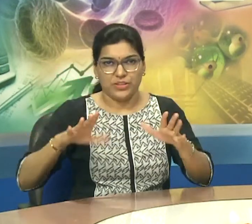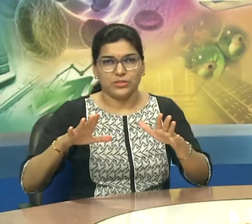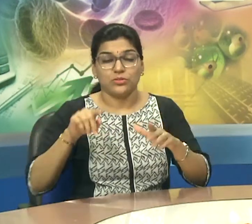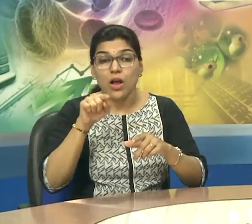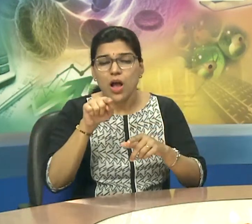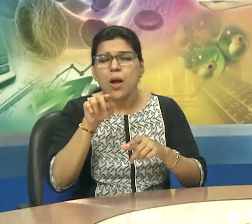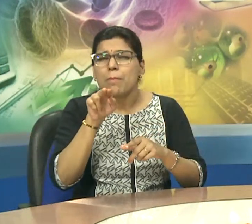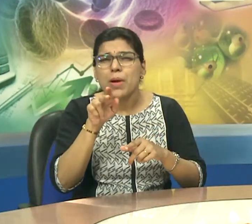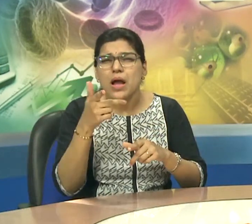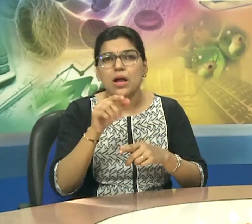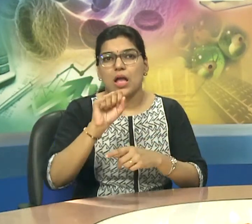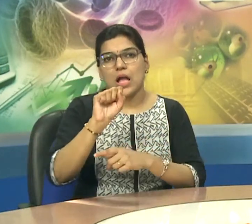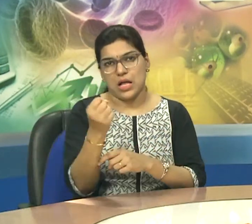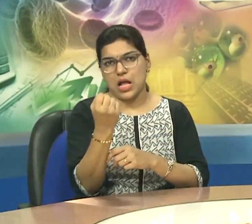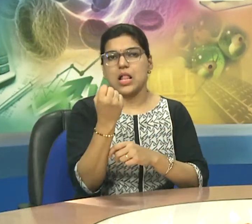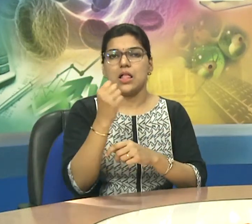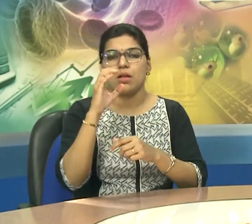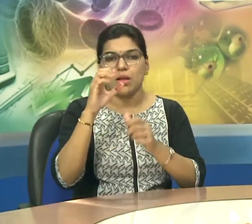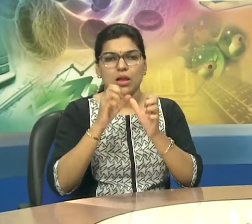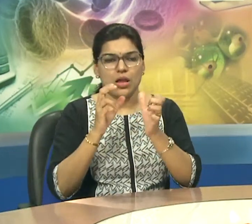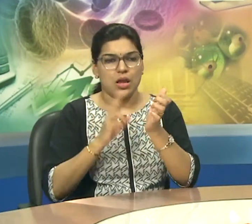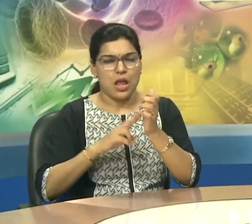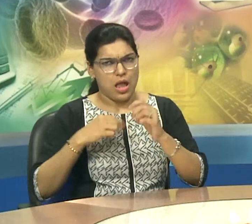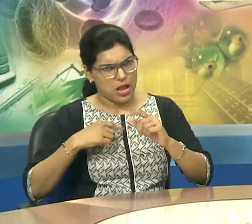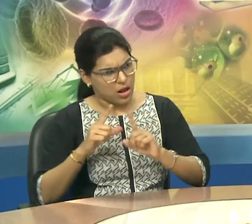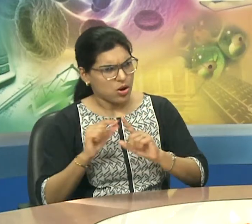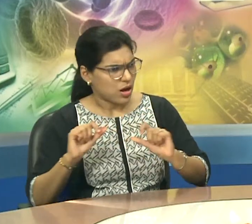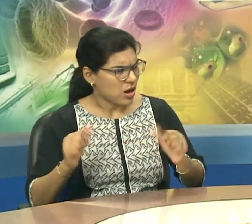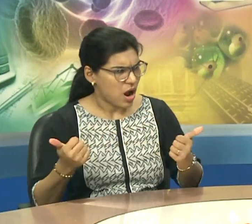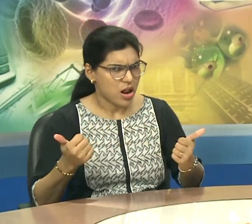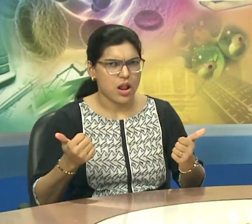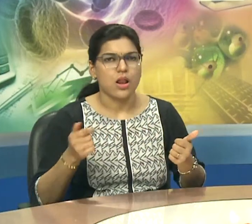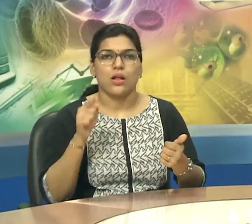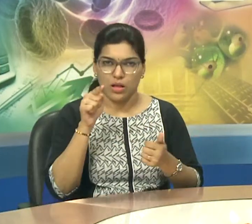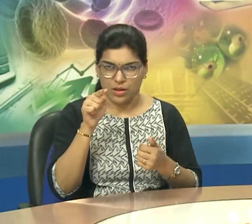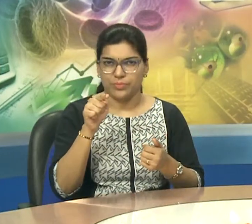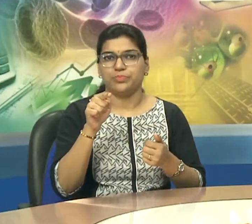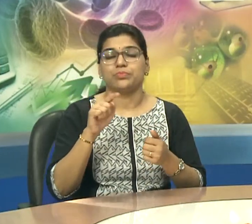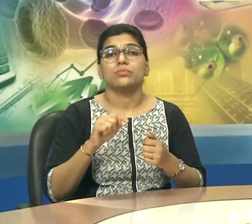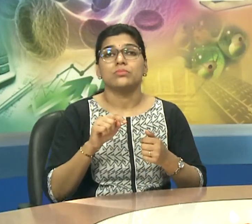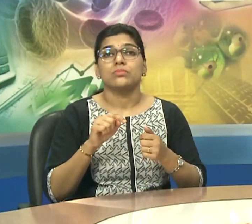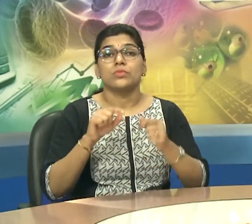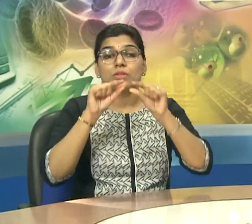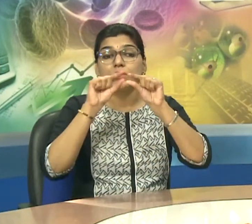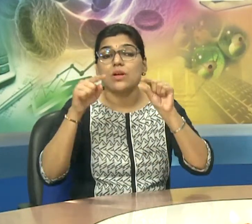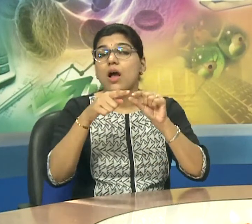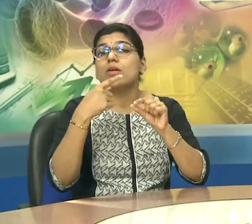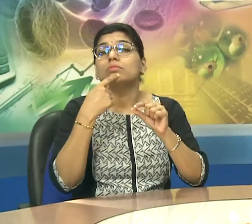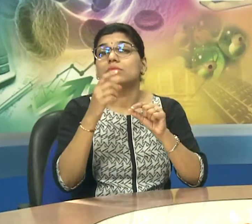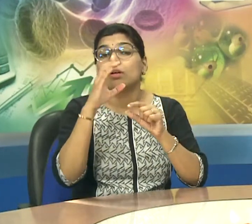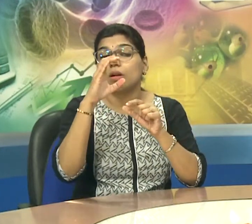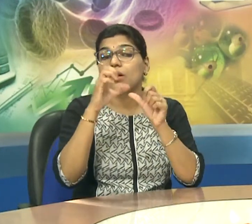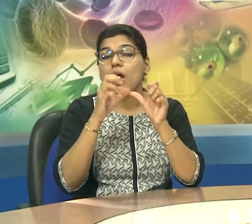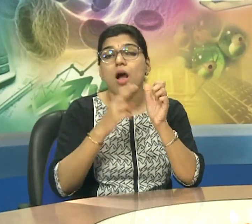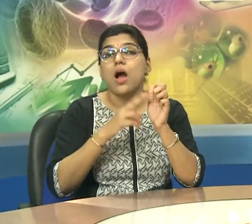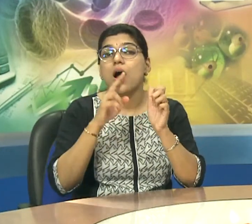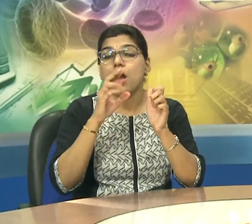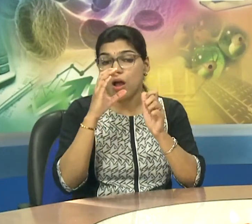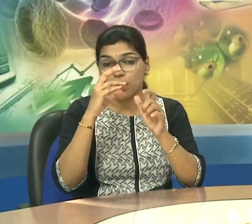It is generally used for the past tense, but also to express your